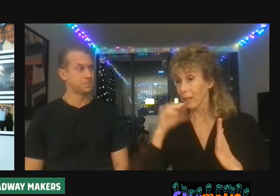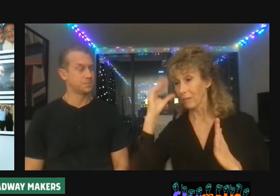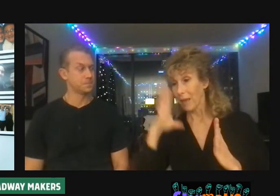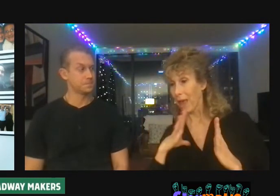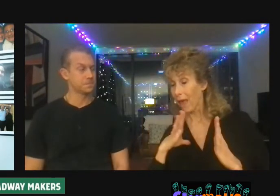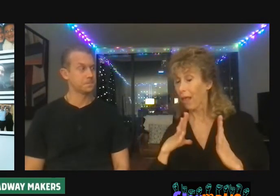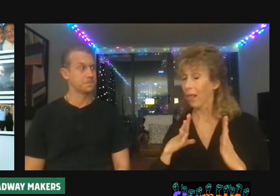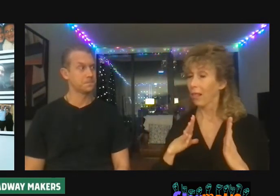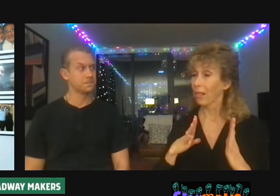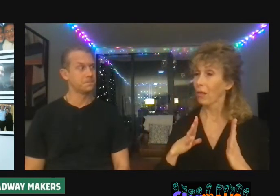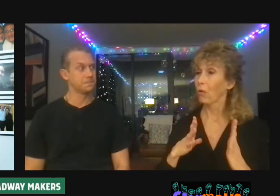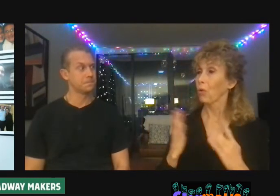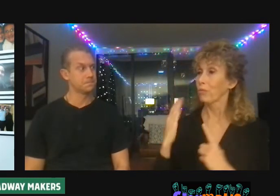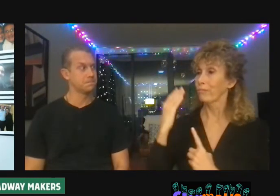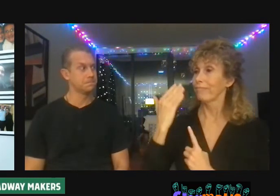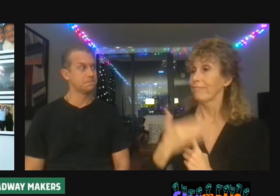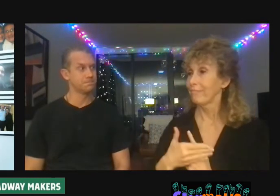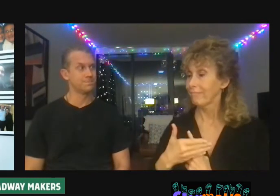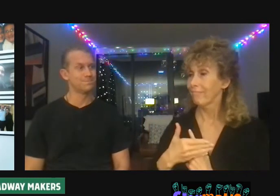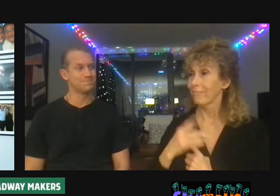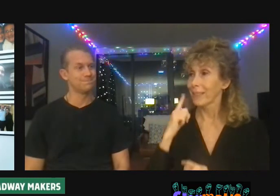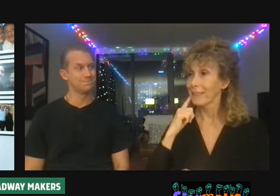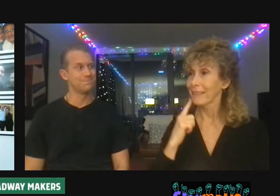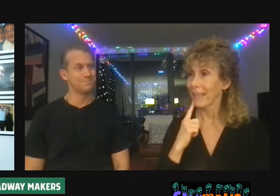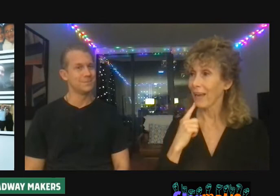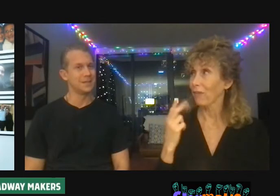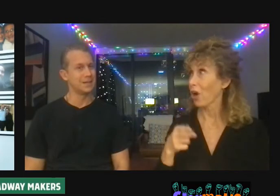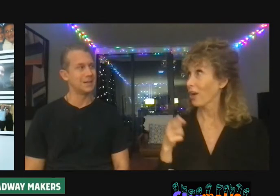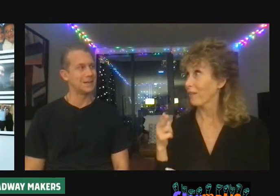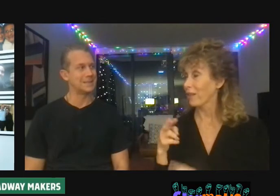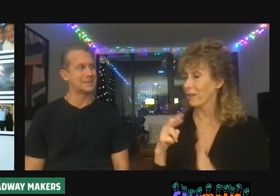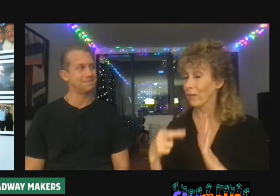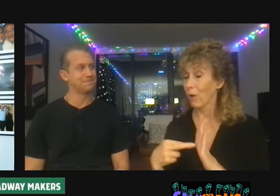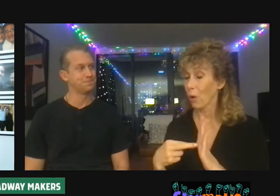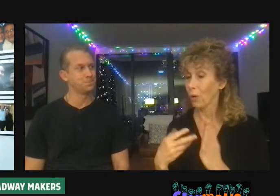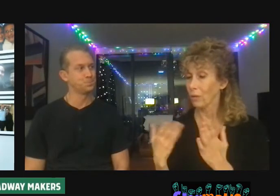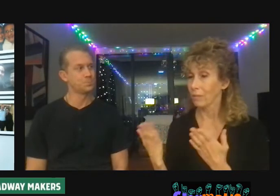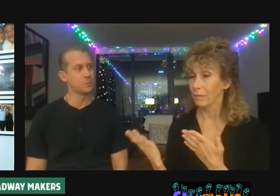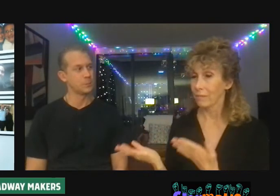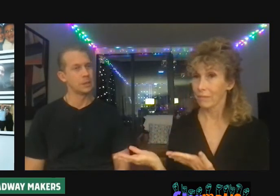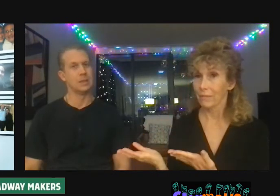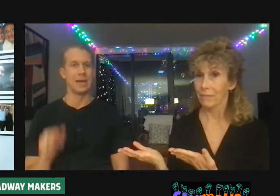playing a deaf or hard of hearing role?